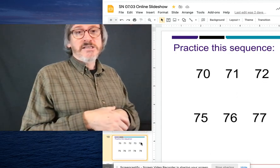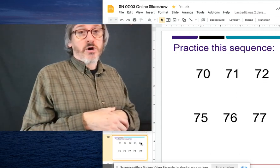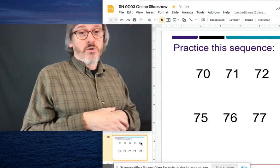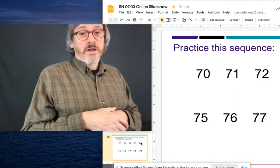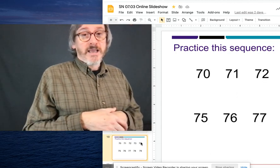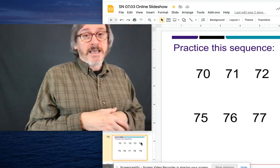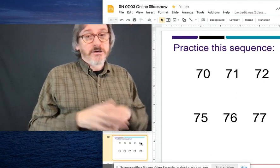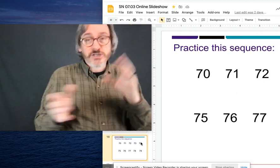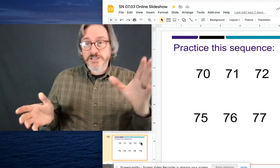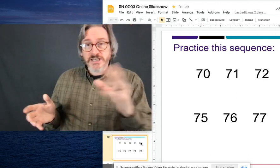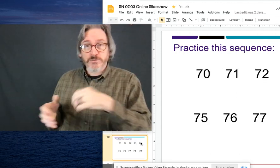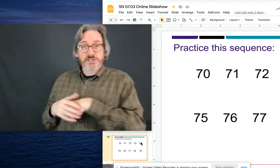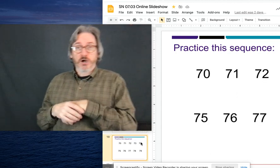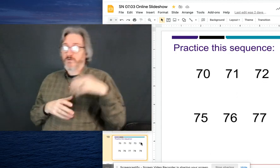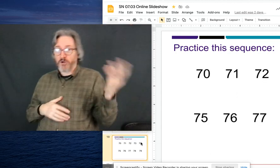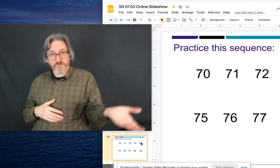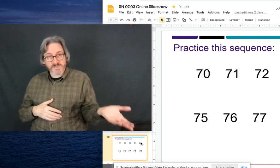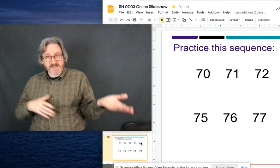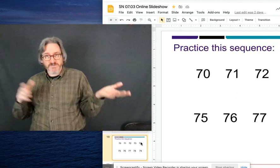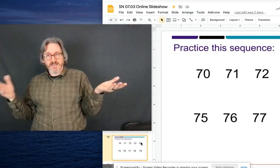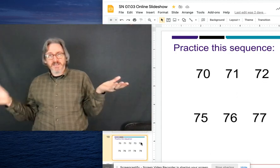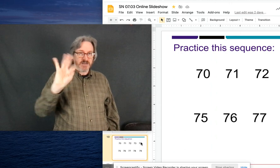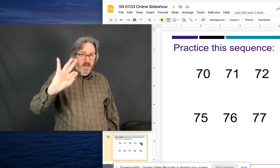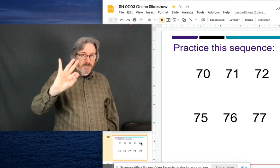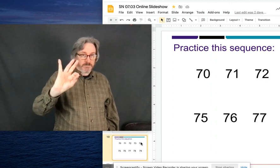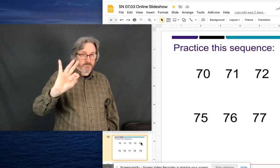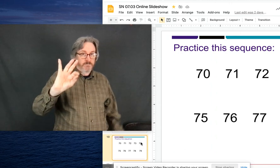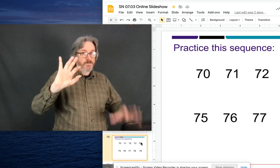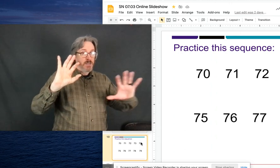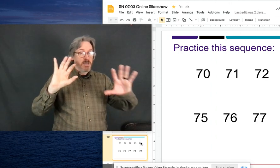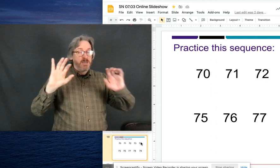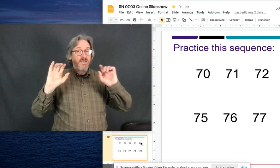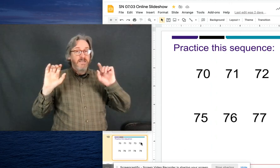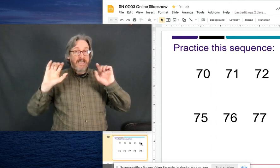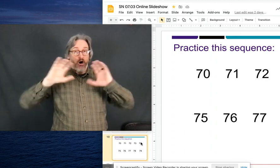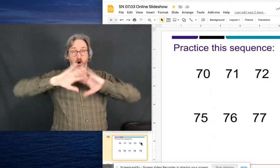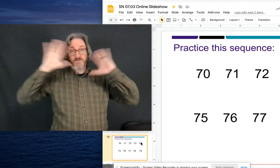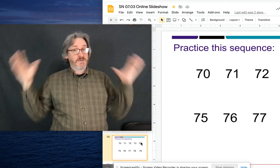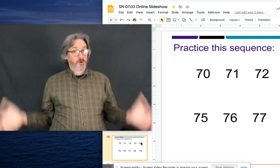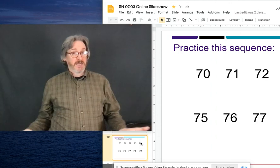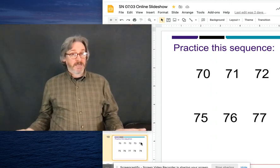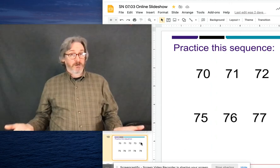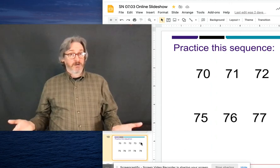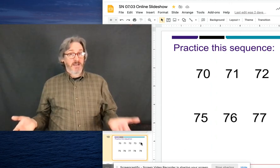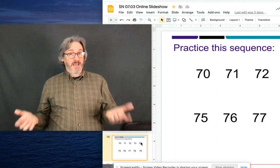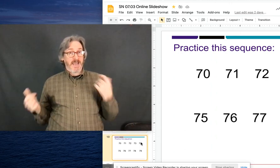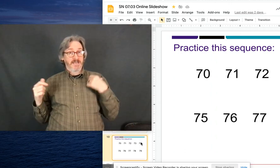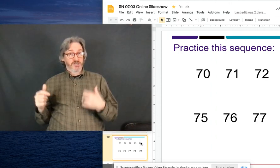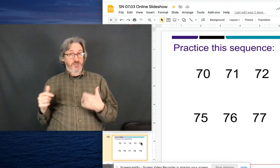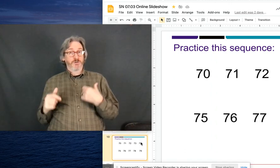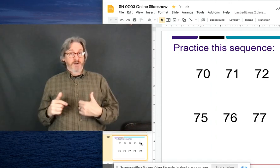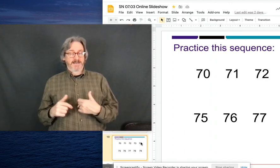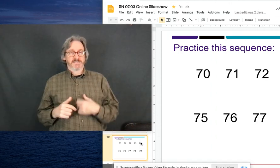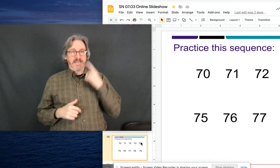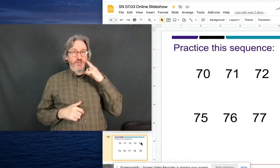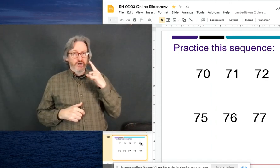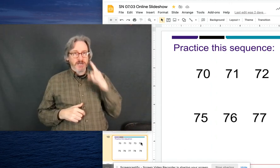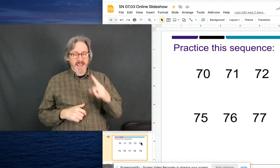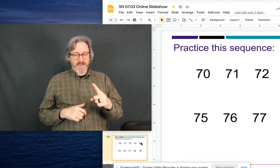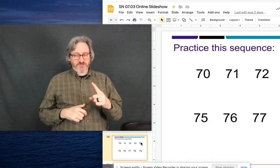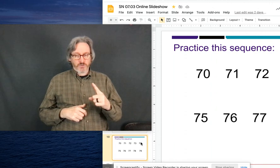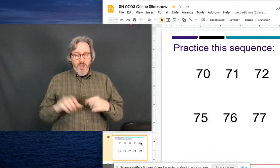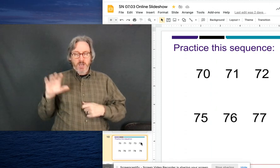They're not huge rocking motions. So it's just to reaffirm it's going to happen. That's the flow. Go with